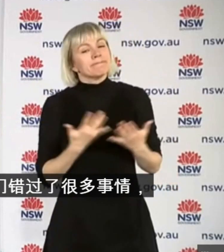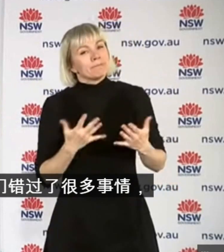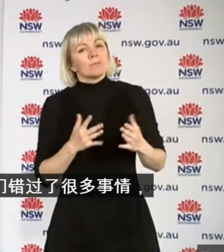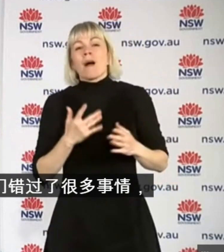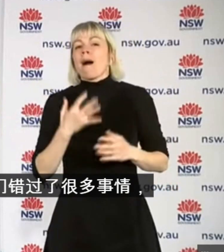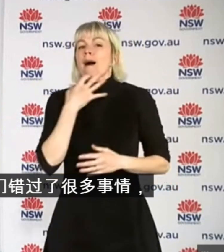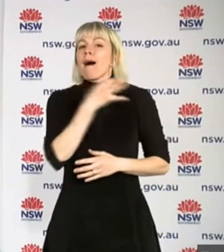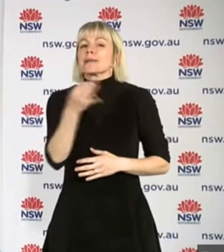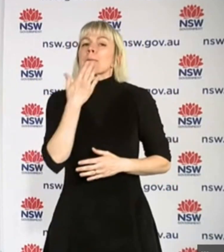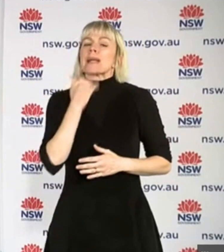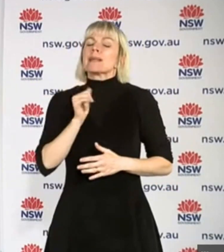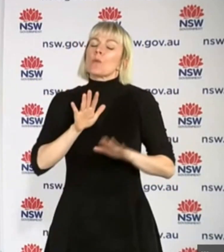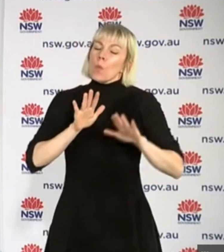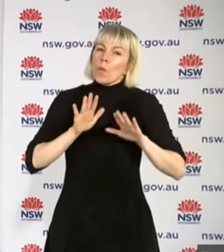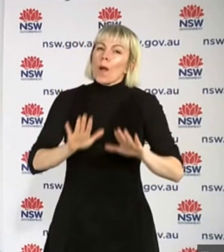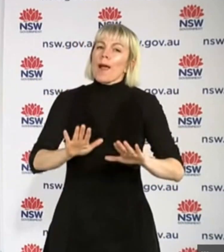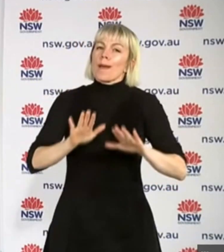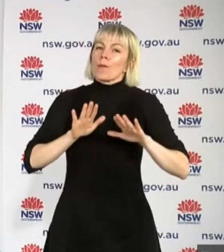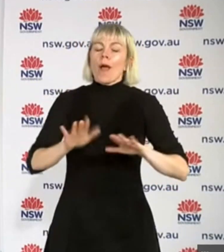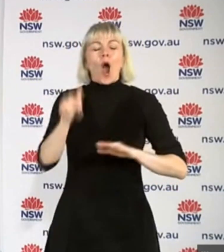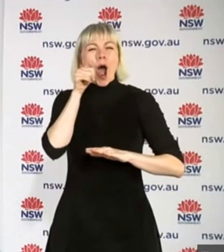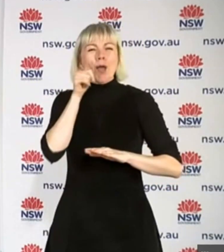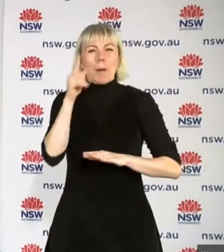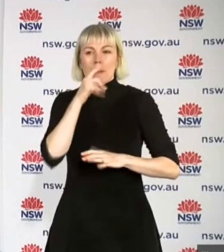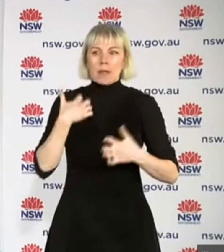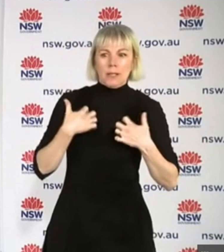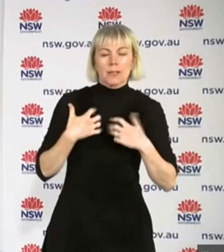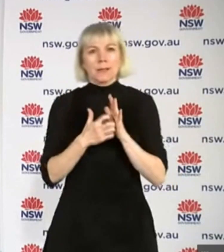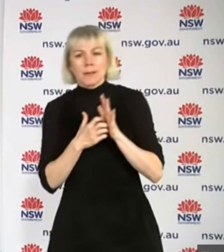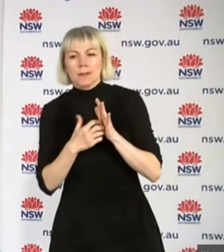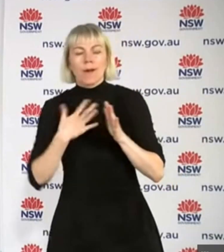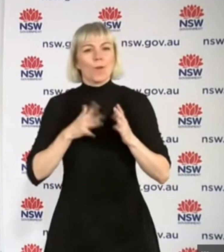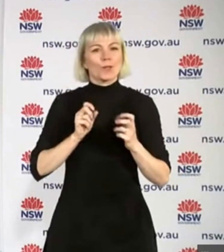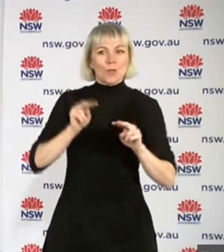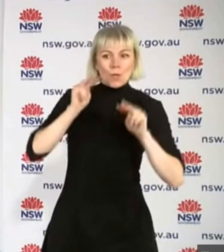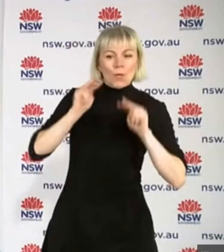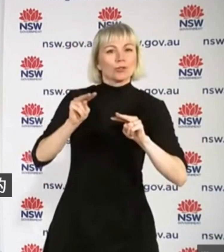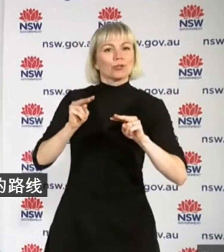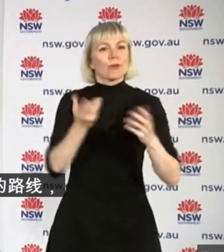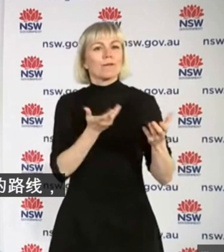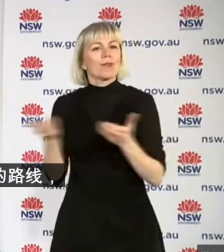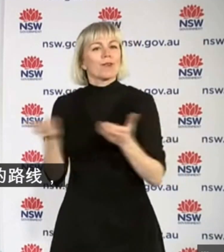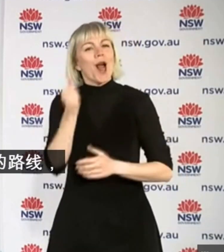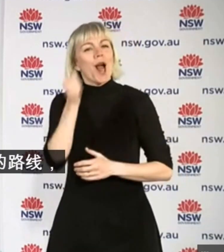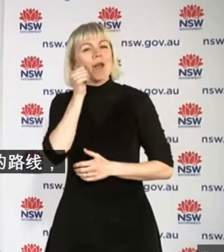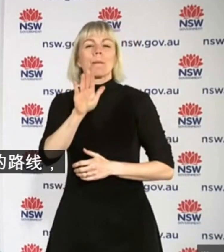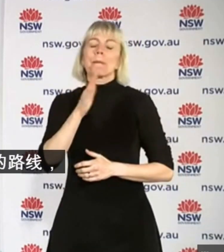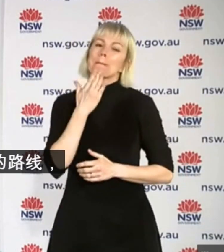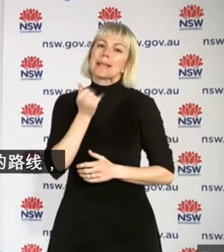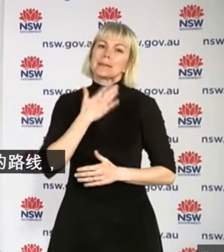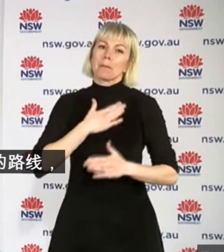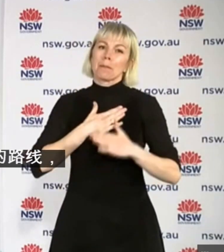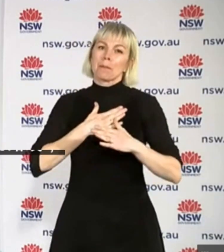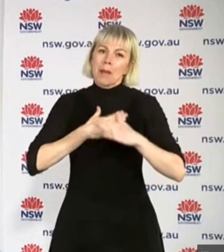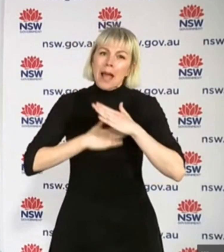on for the last little while. I'm just asking people to hold the line for this week and next week. We don't want to have